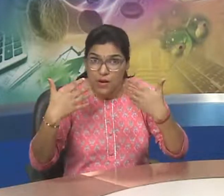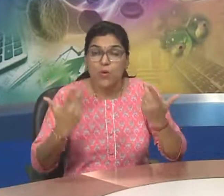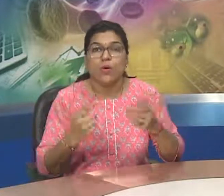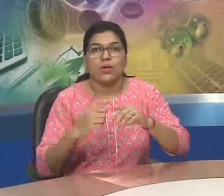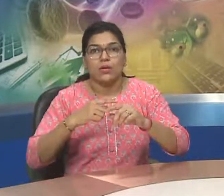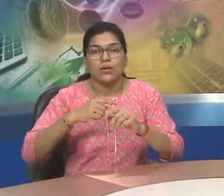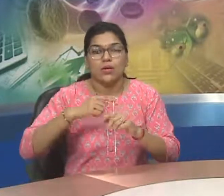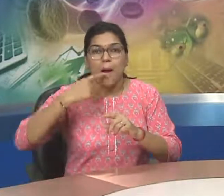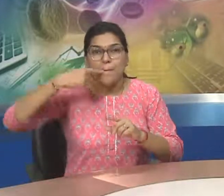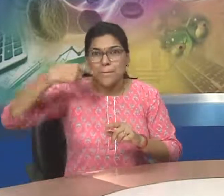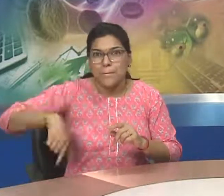land,